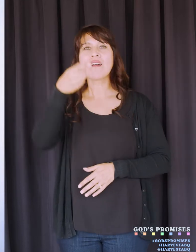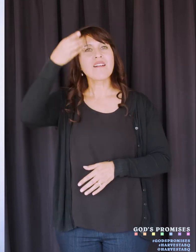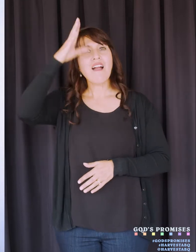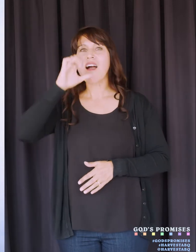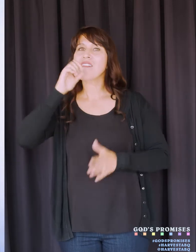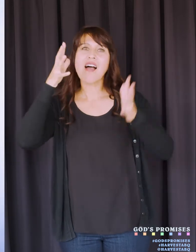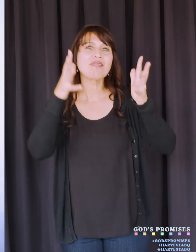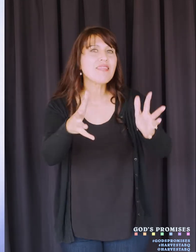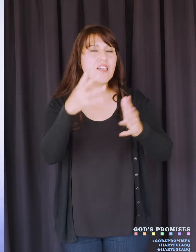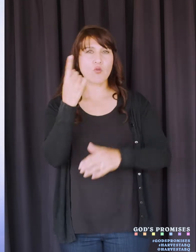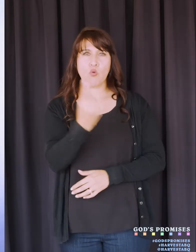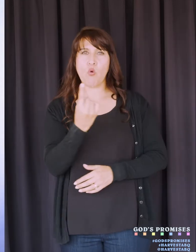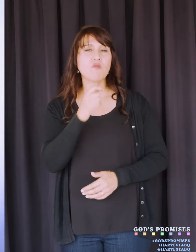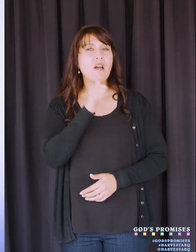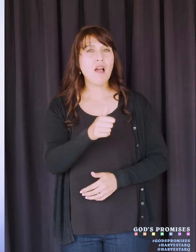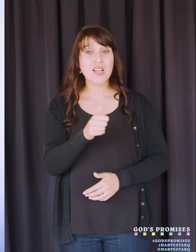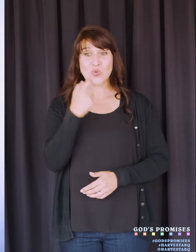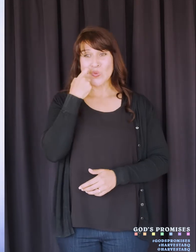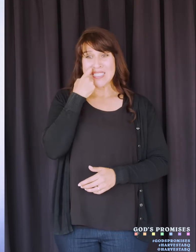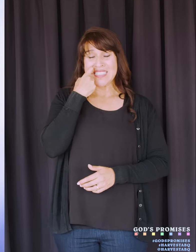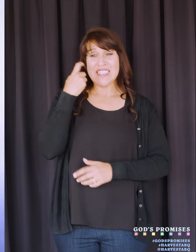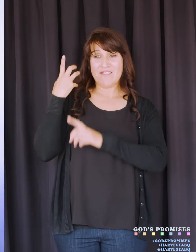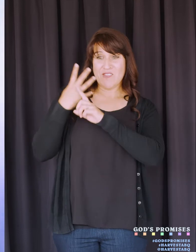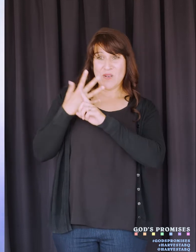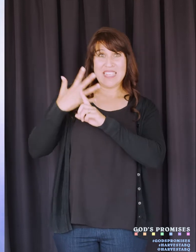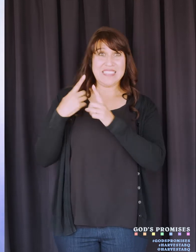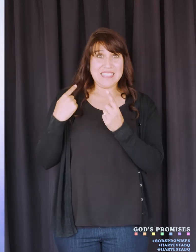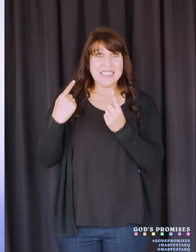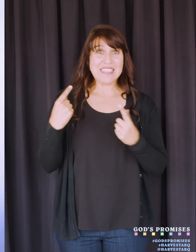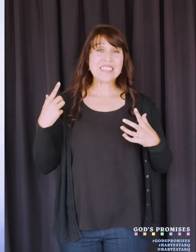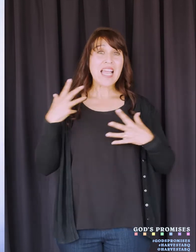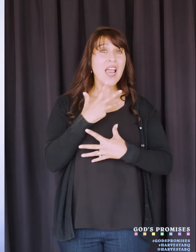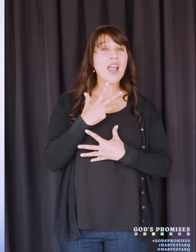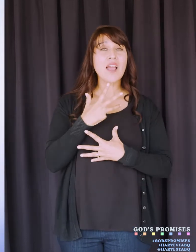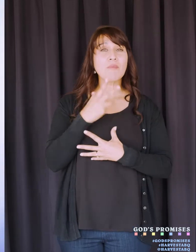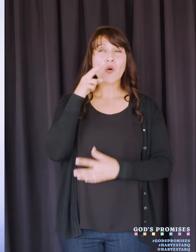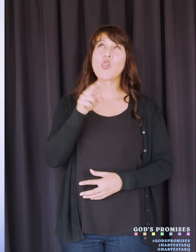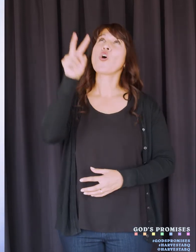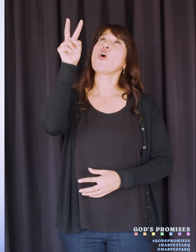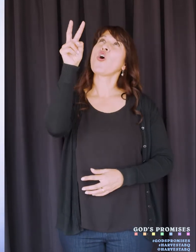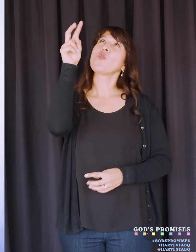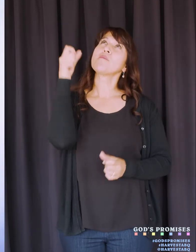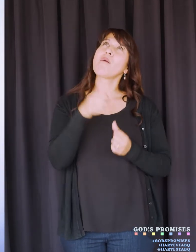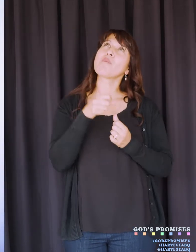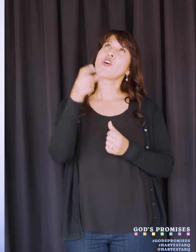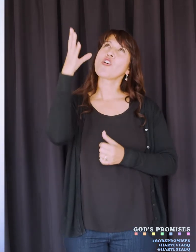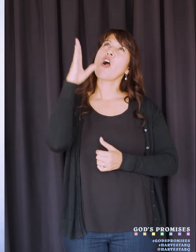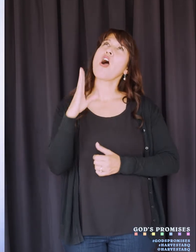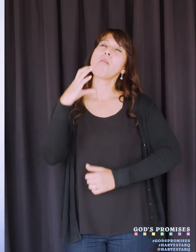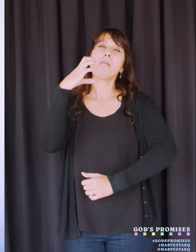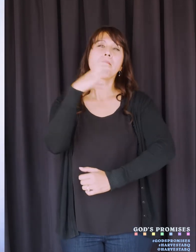abandoned you. The last few months might have been scary, but we can look up and we're reminded that God is powerful. Look